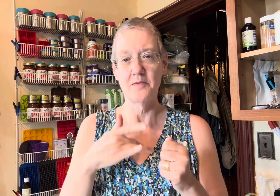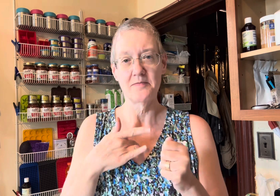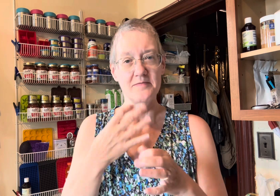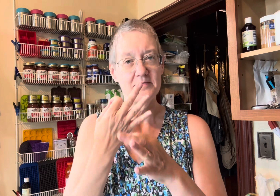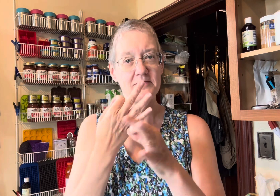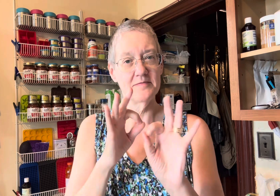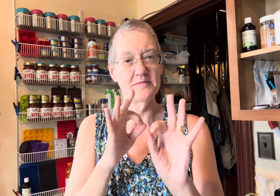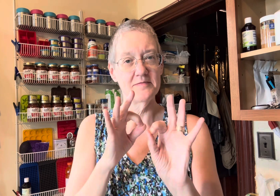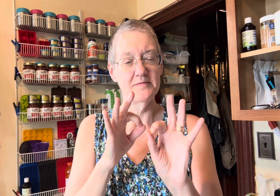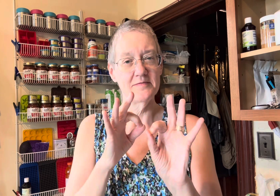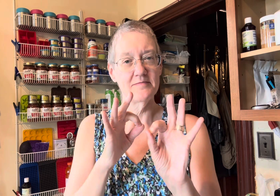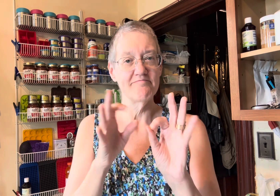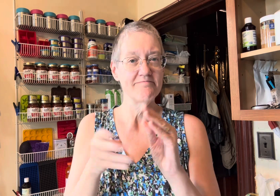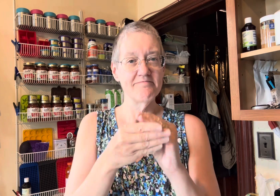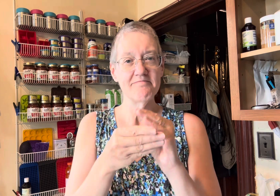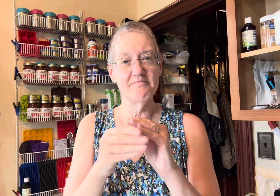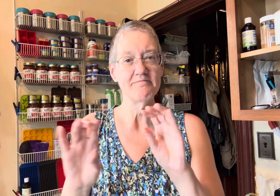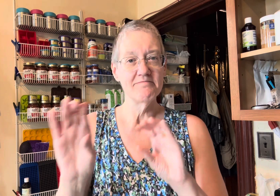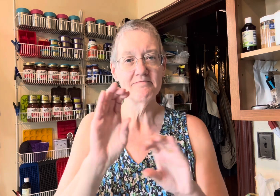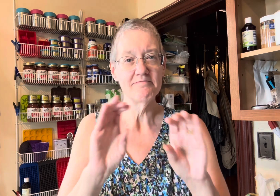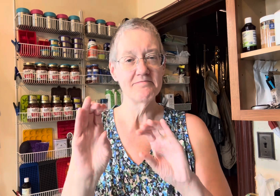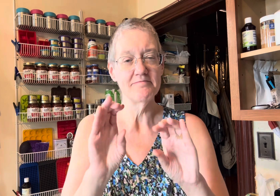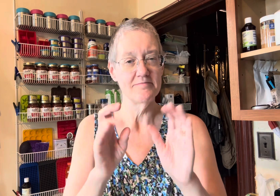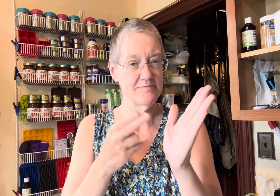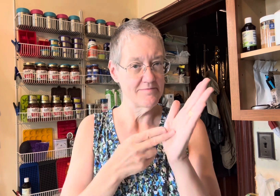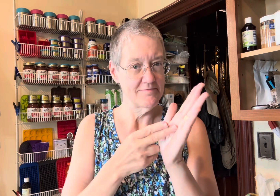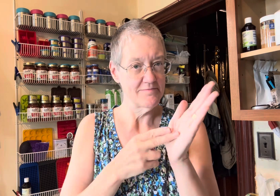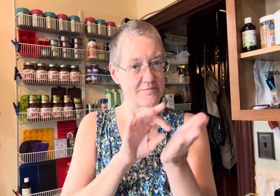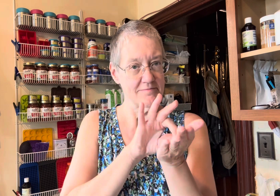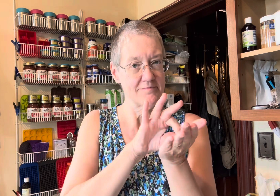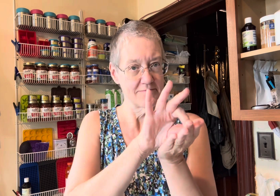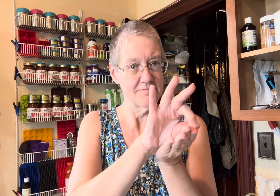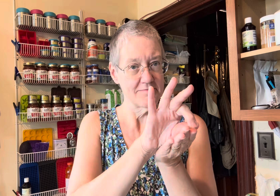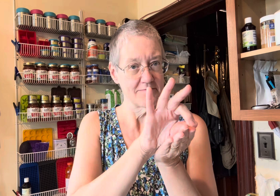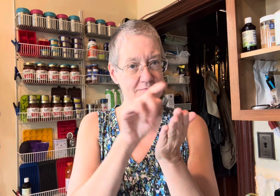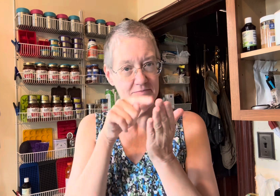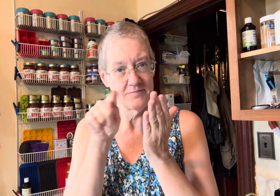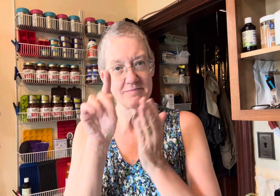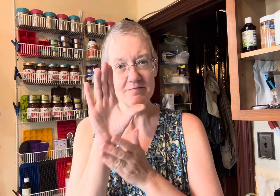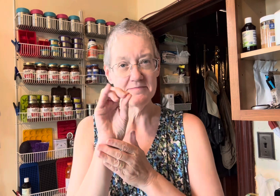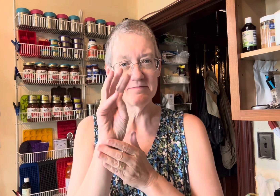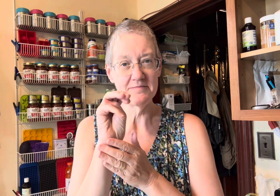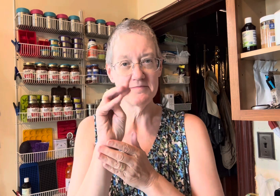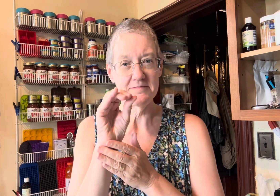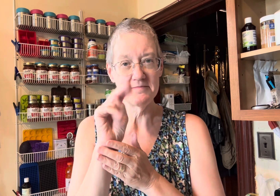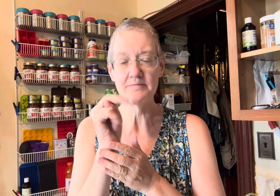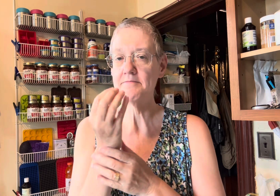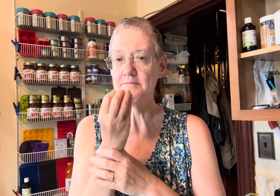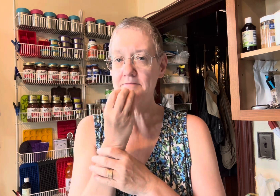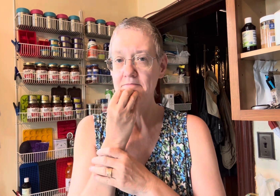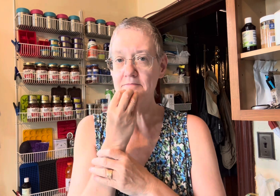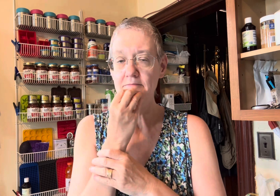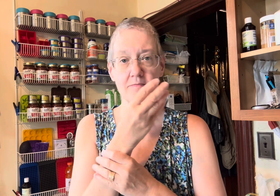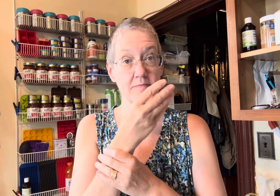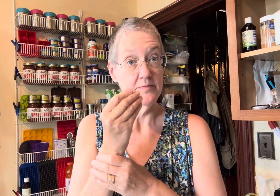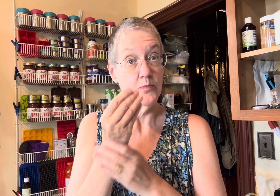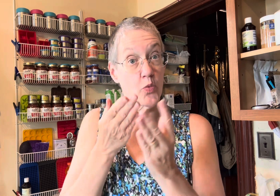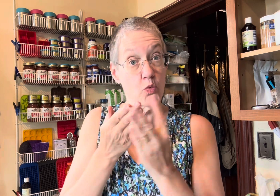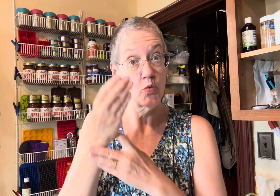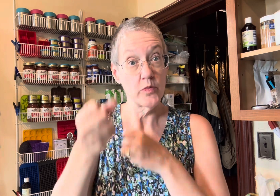now. So feel free to add seasoning, but make sure you check the common food